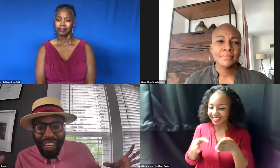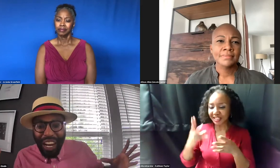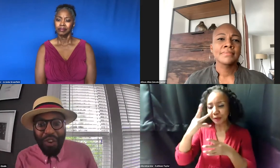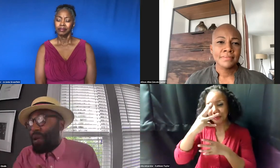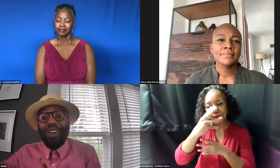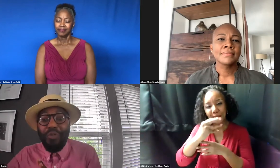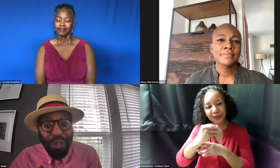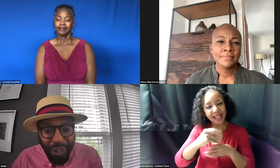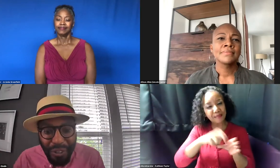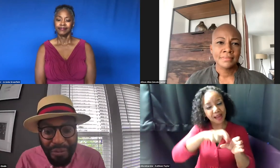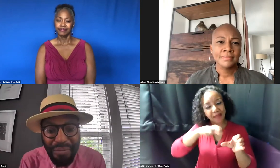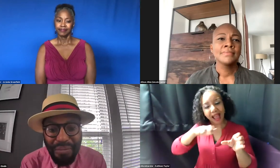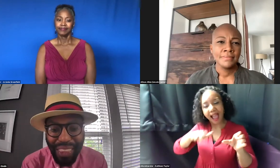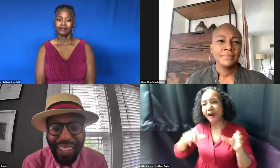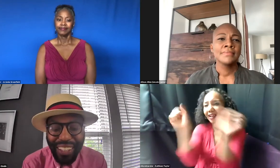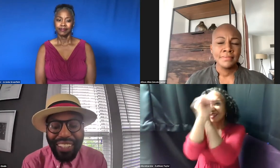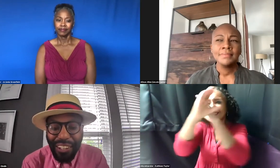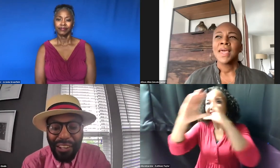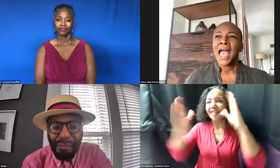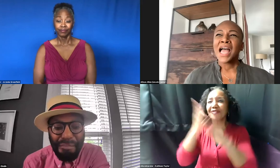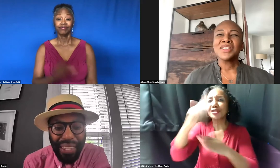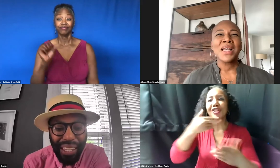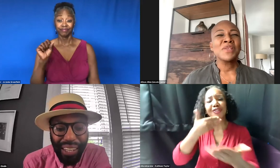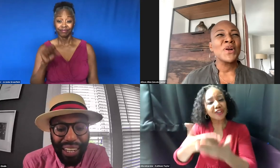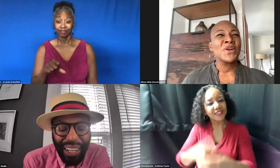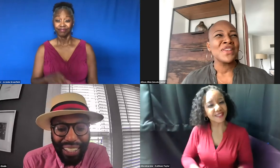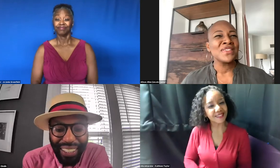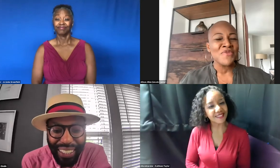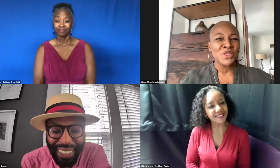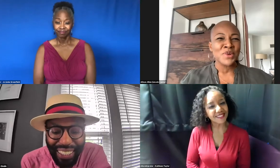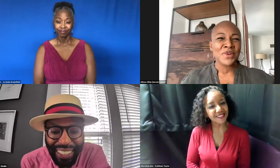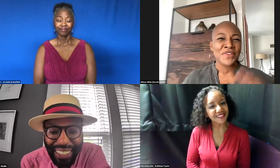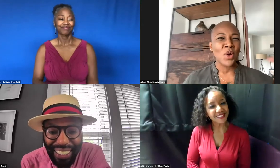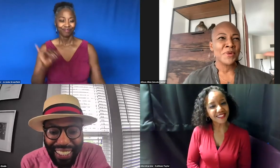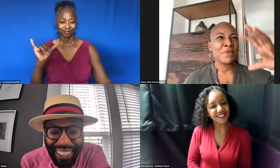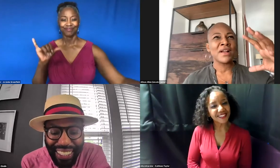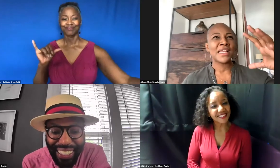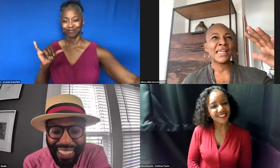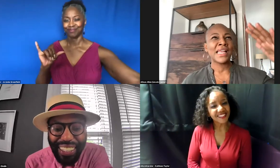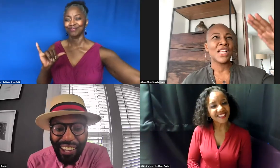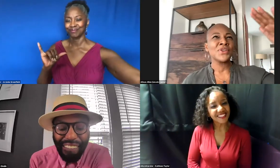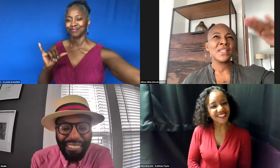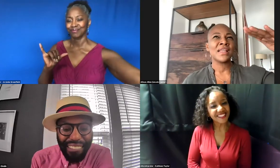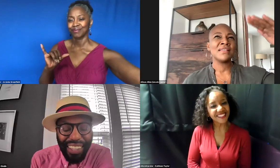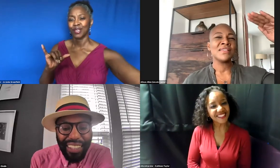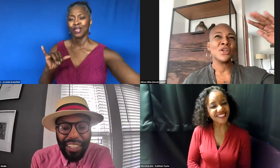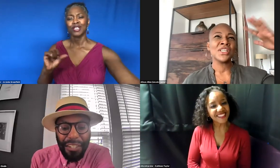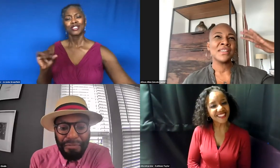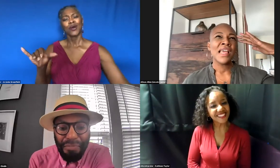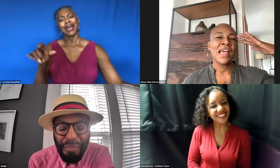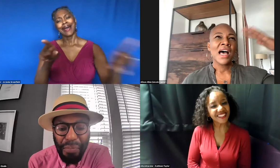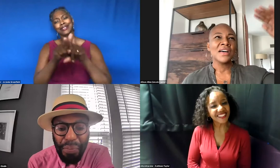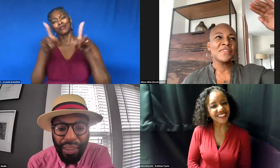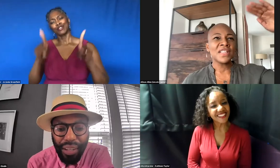out of the machine and create a new future. Mm-hmm. Mm-hmm. As a person that's come from sort of corporate America and understanding this